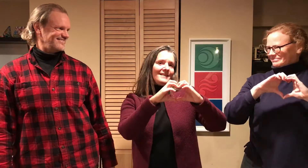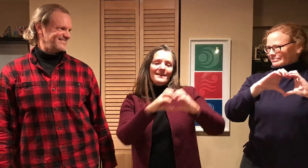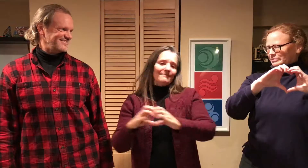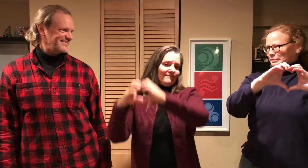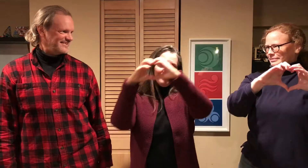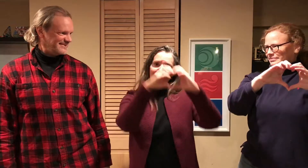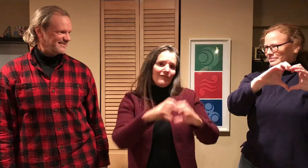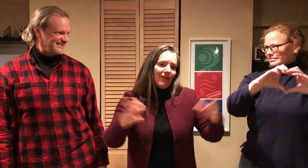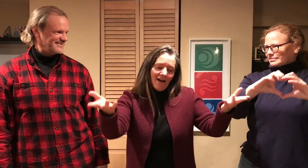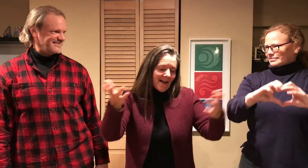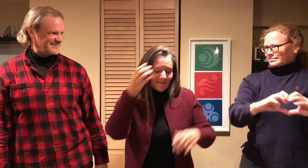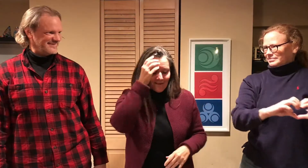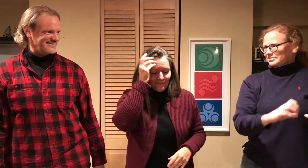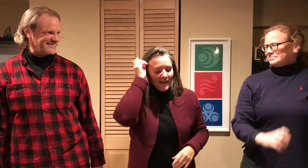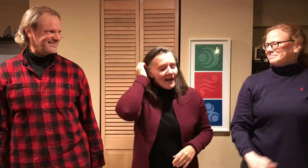then free fall. I don't know.